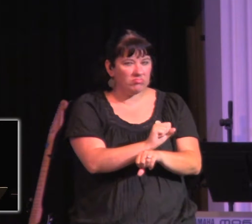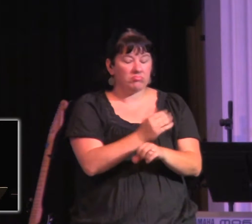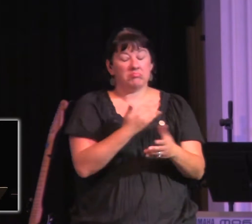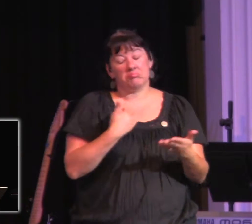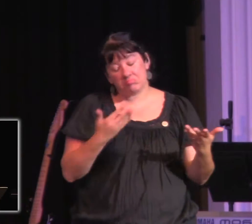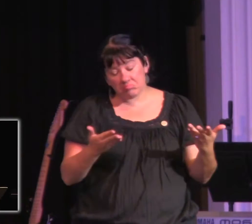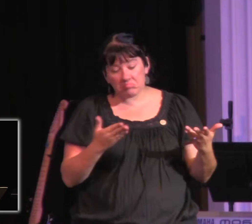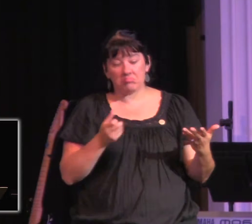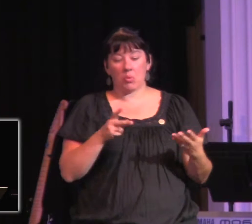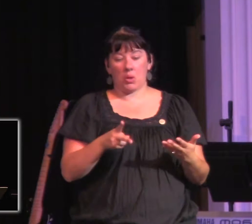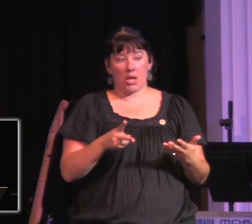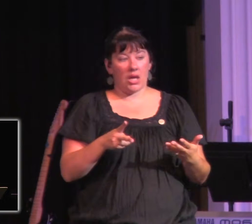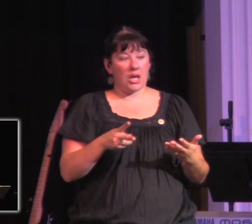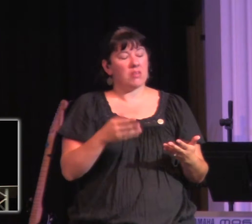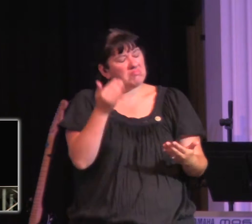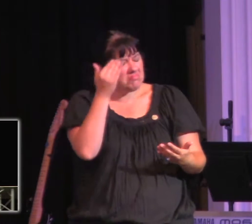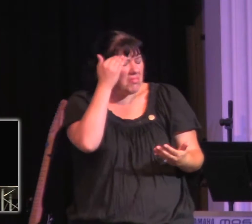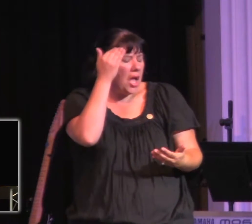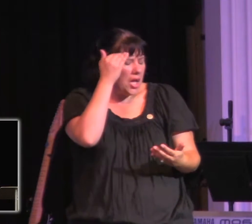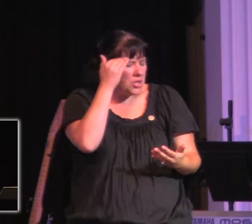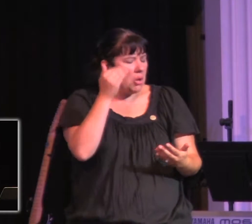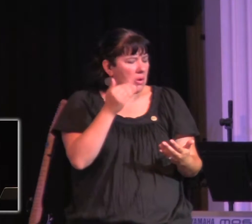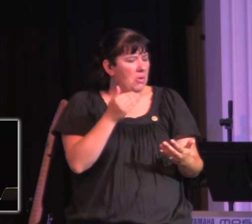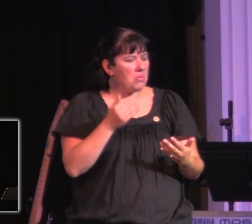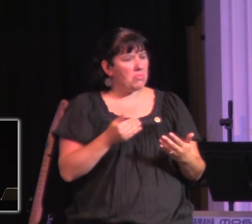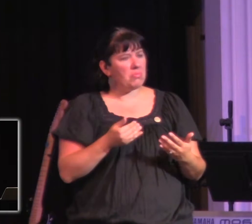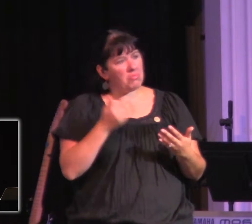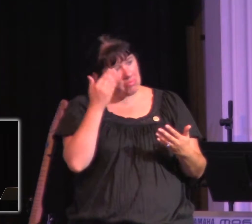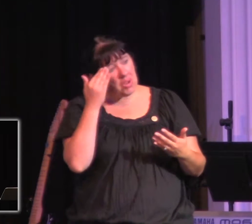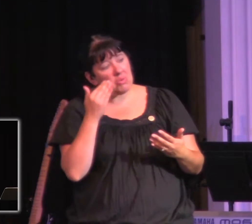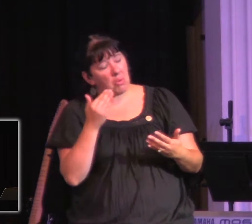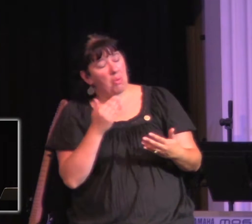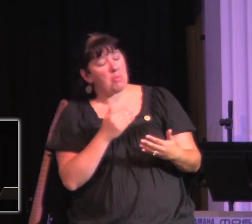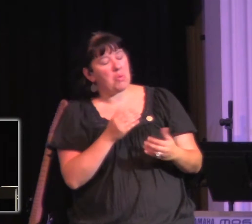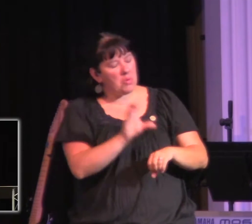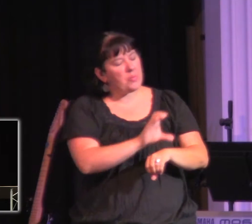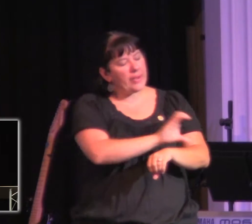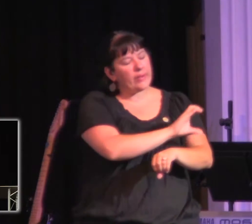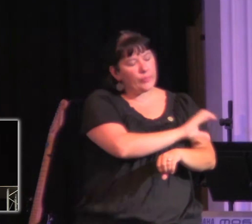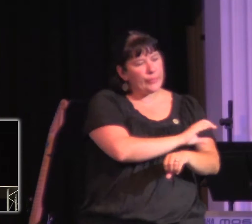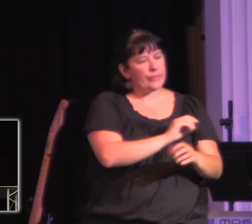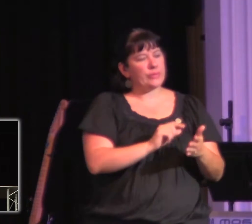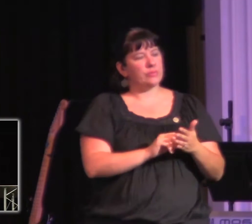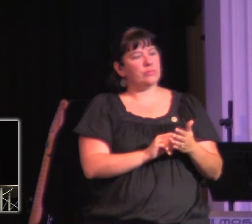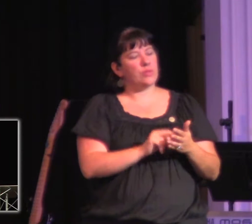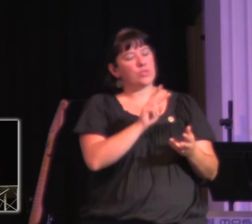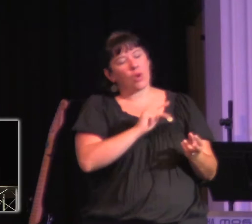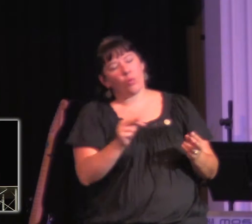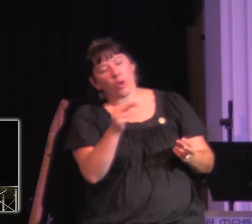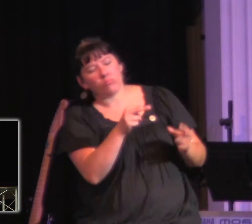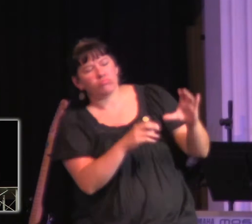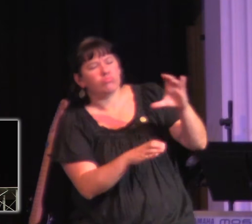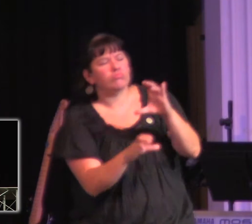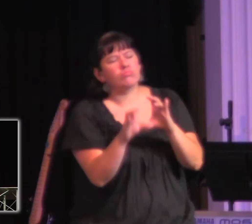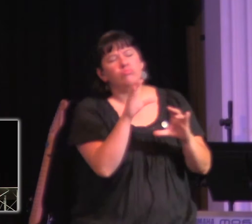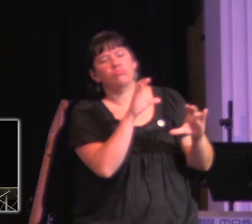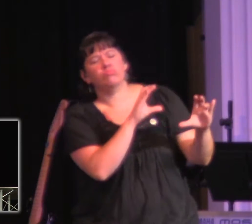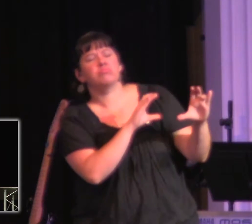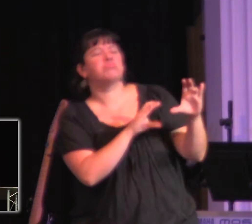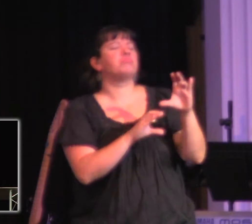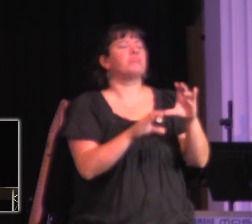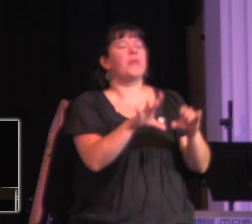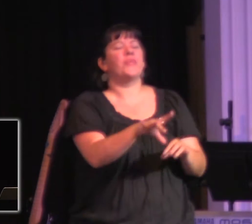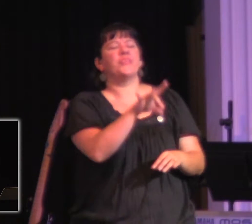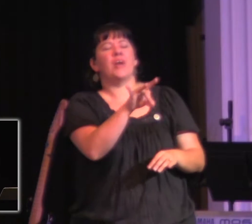went, you know, I know about computers. So I just kind of went behind and found, you know, the PC